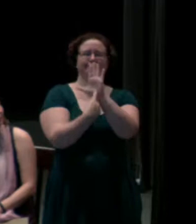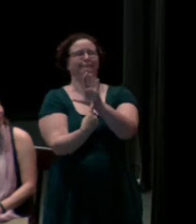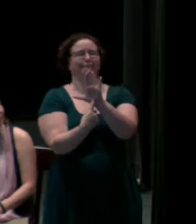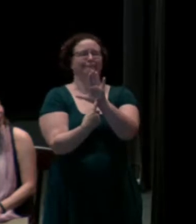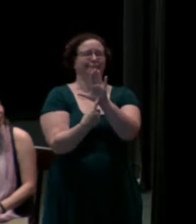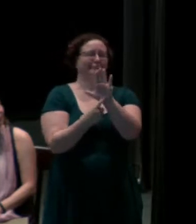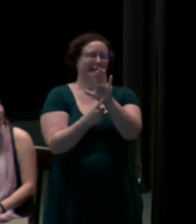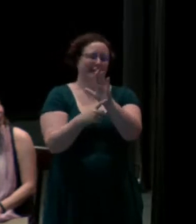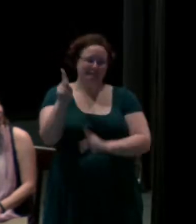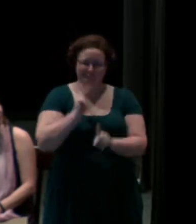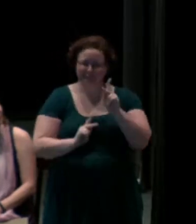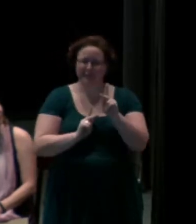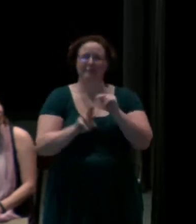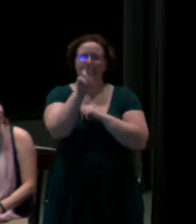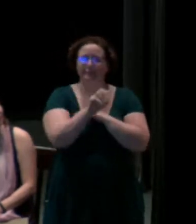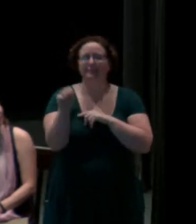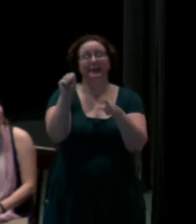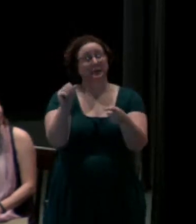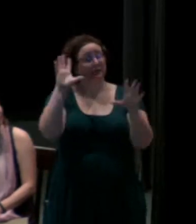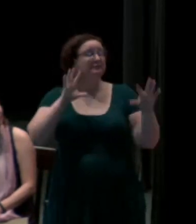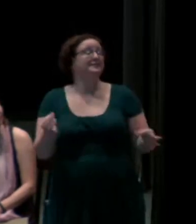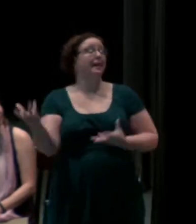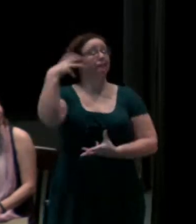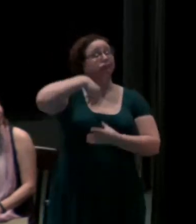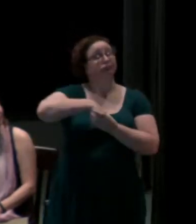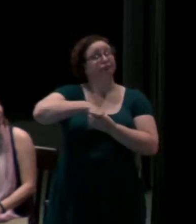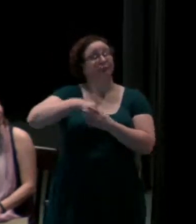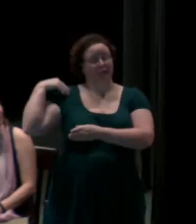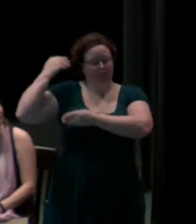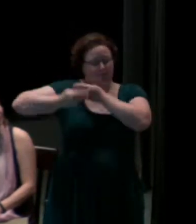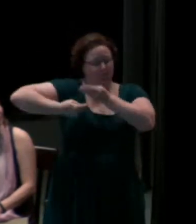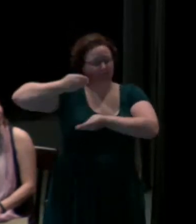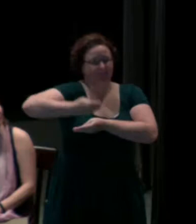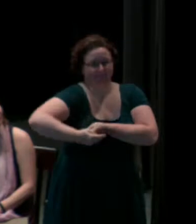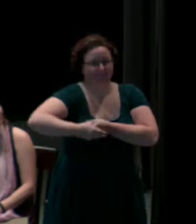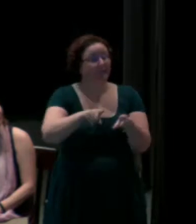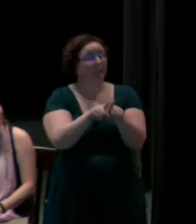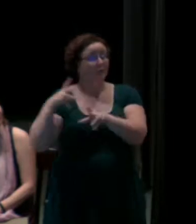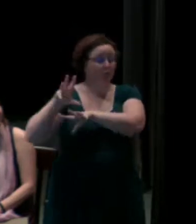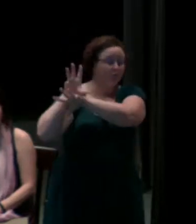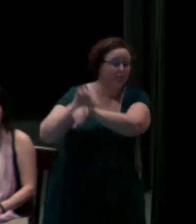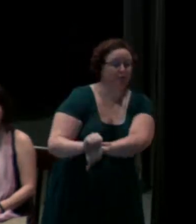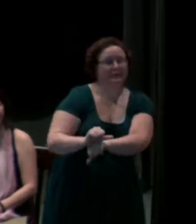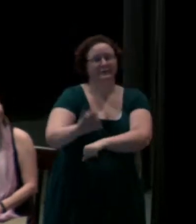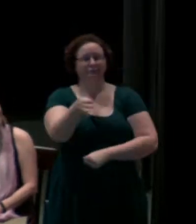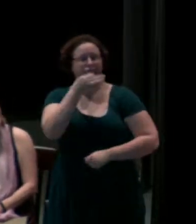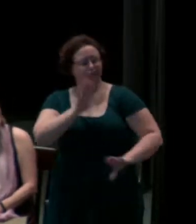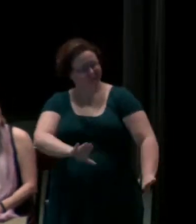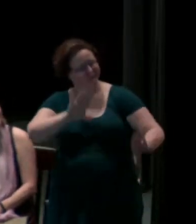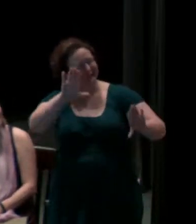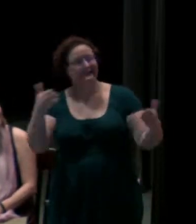Scottyhood. You have chosen to become a part of an inherent legacy and the tradition of excellence here at